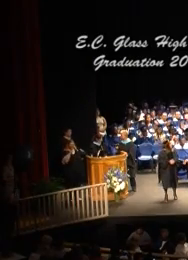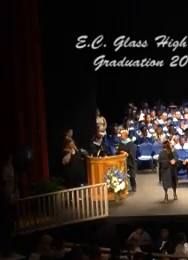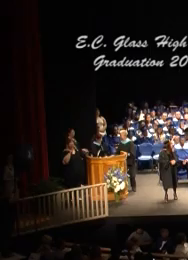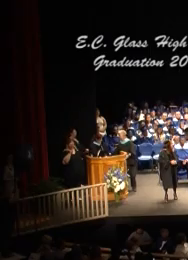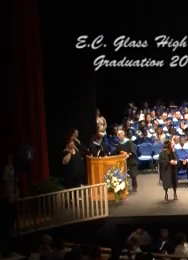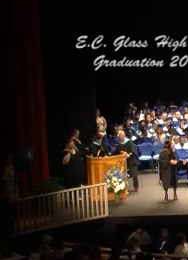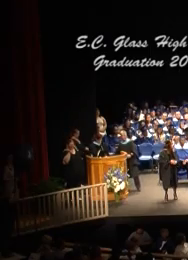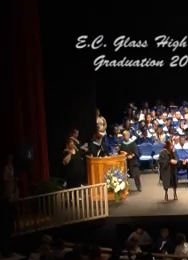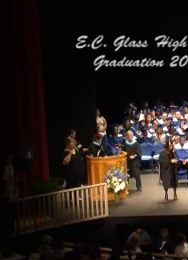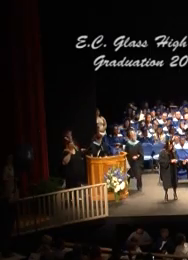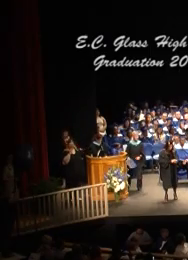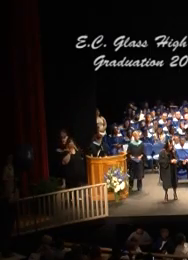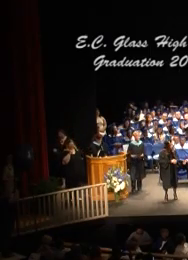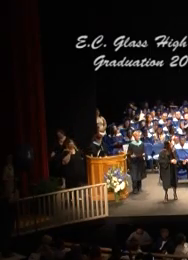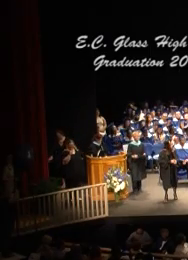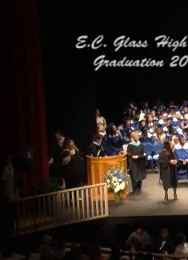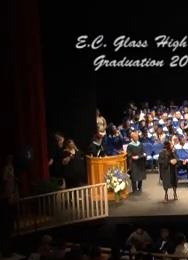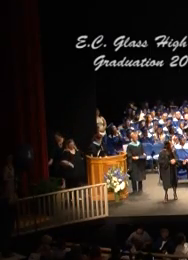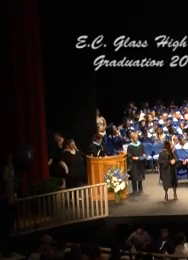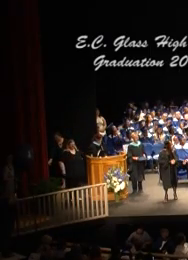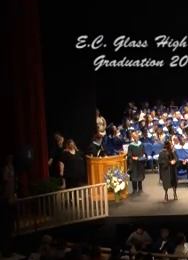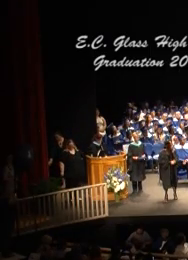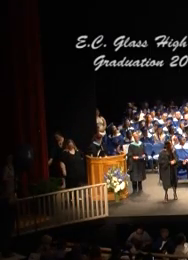Janaysha Chavez Ellison,